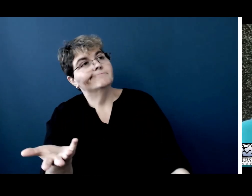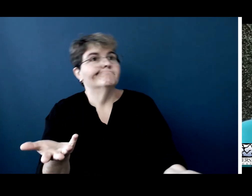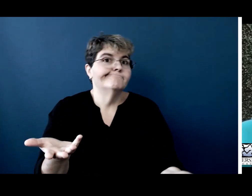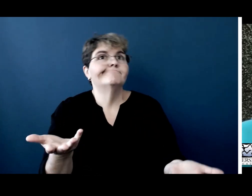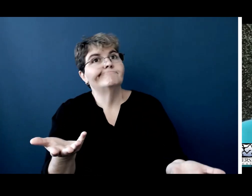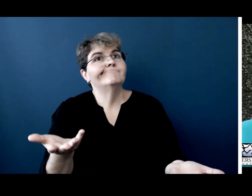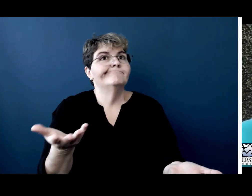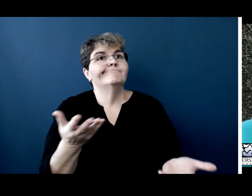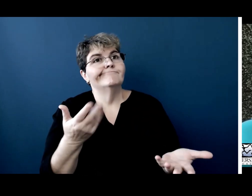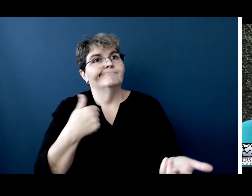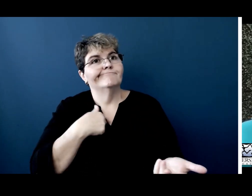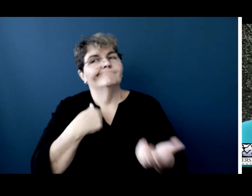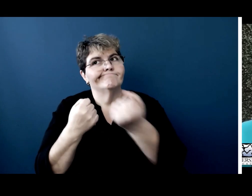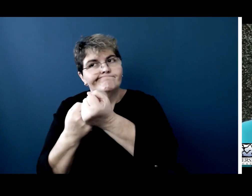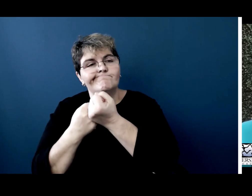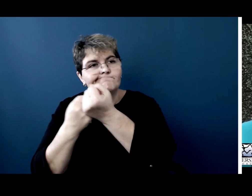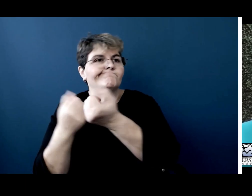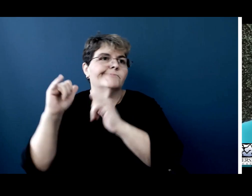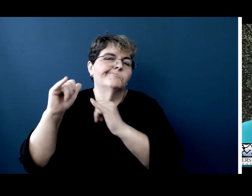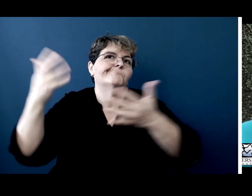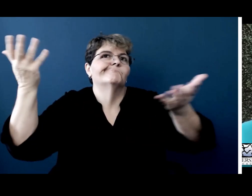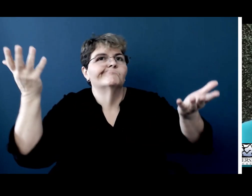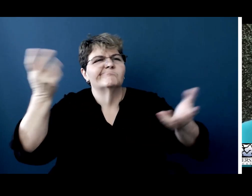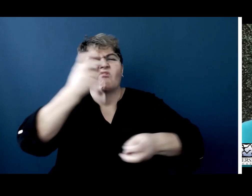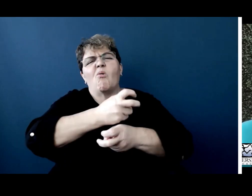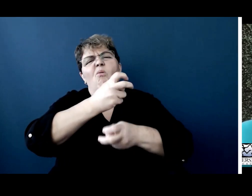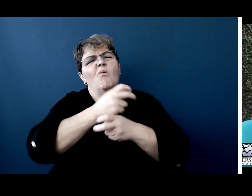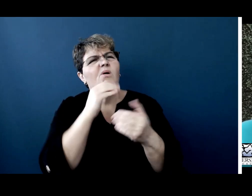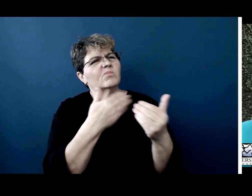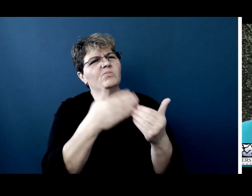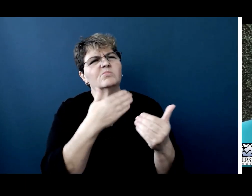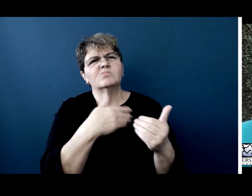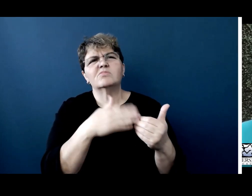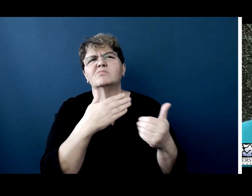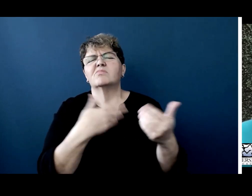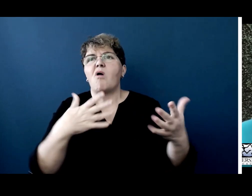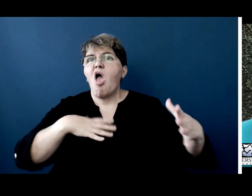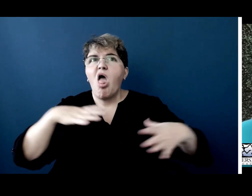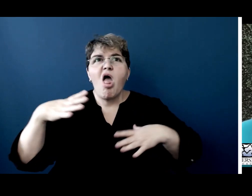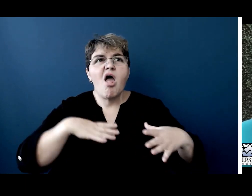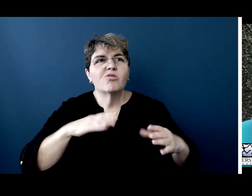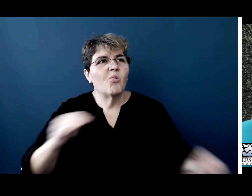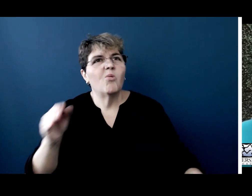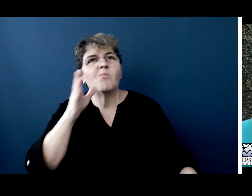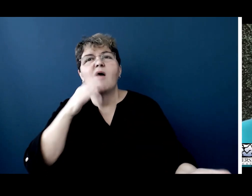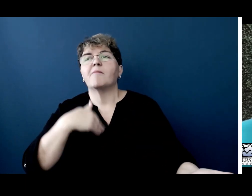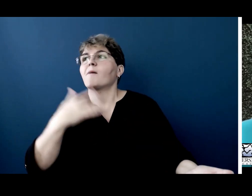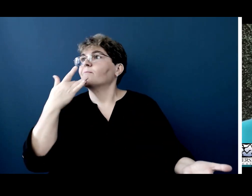tough. Even over the holidays on her birthday, and just like I said, the